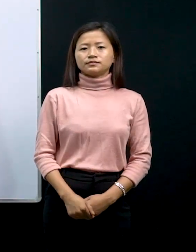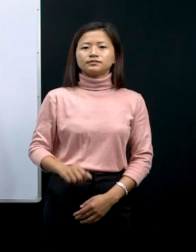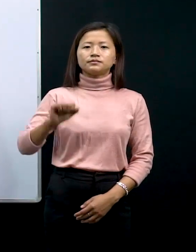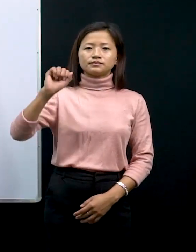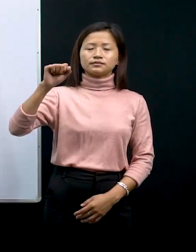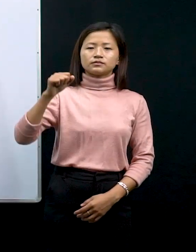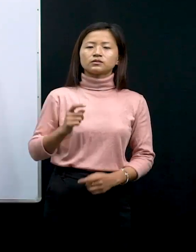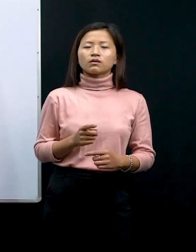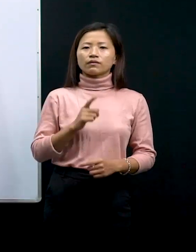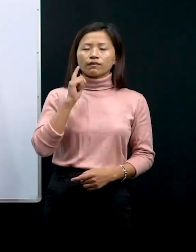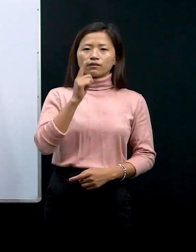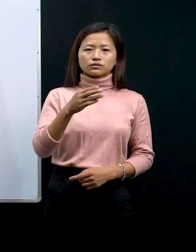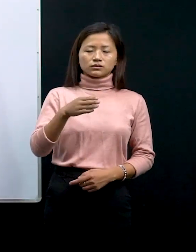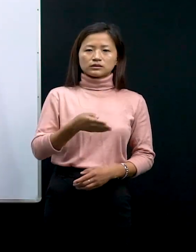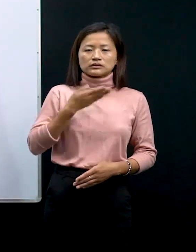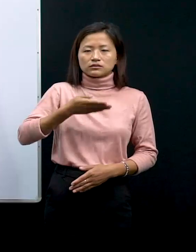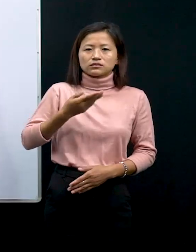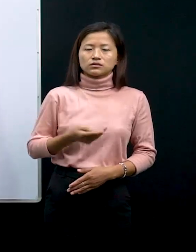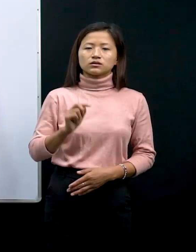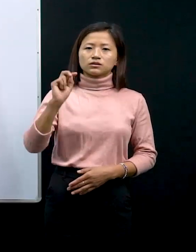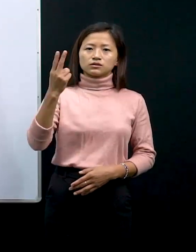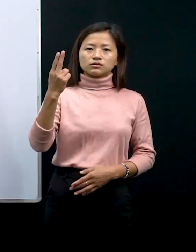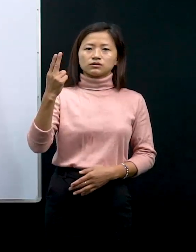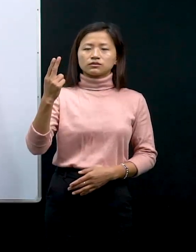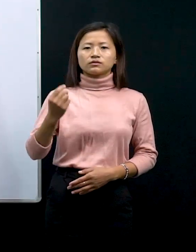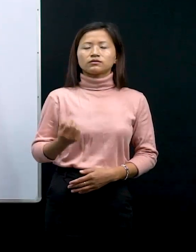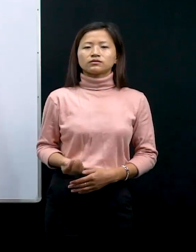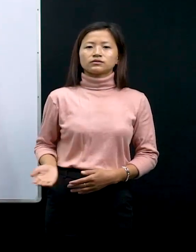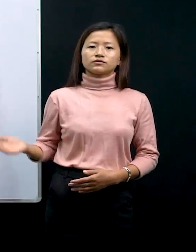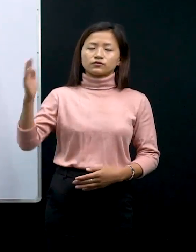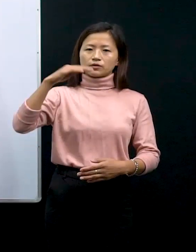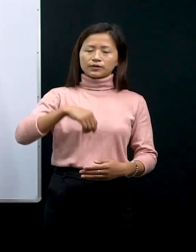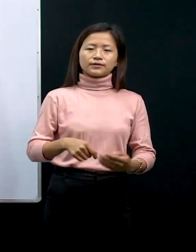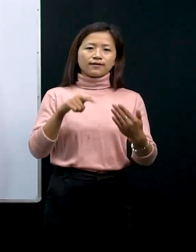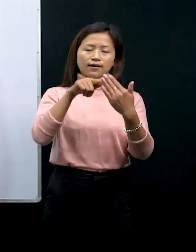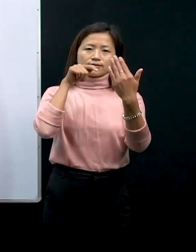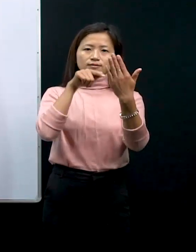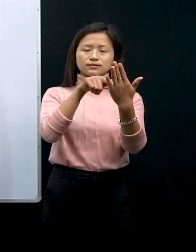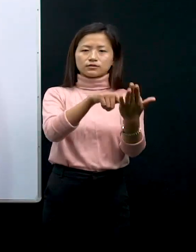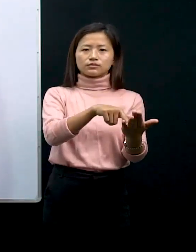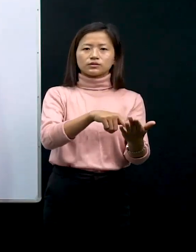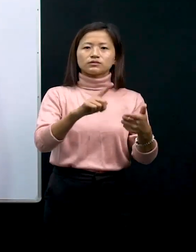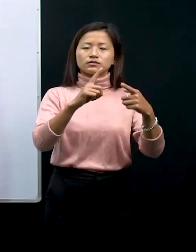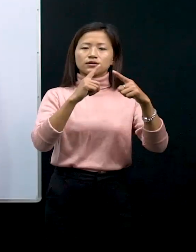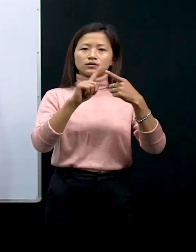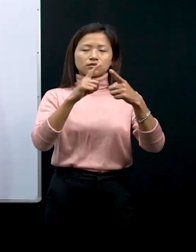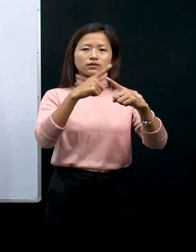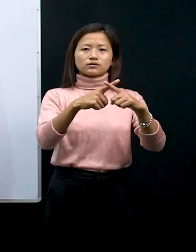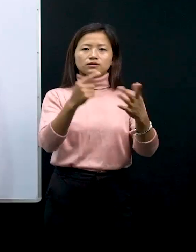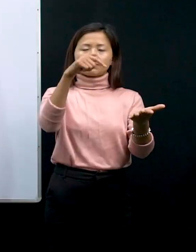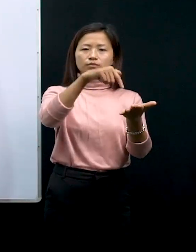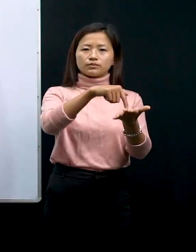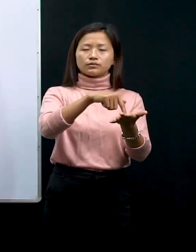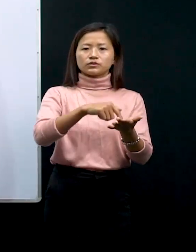Yes, I only taught you only 2 tangent can be drawn to a circle from an external point. If it is from an external point, only